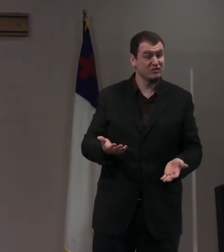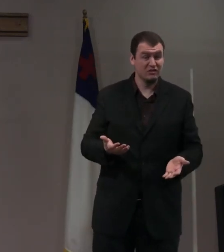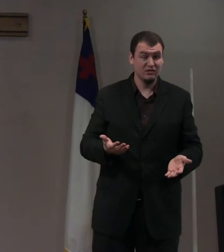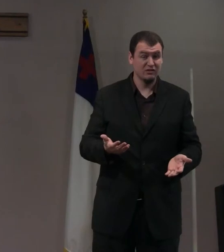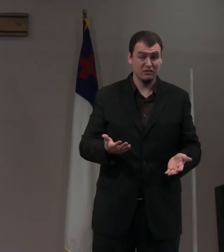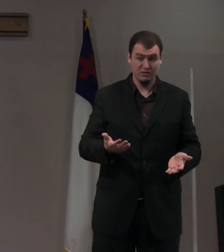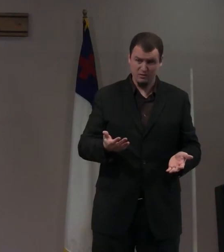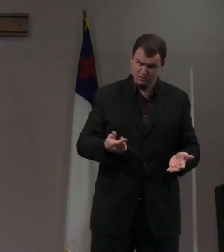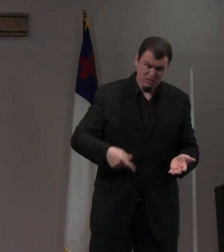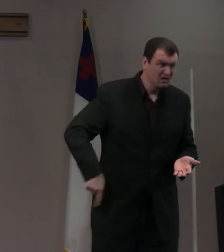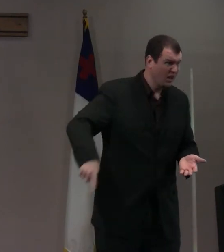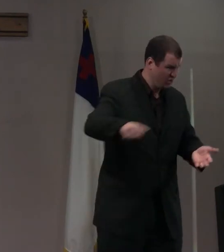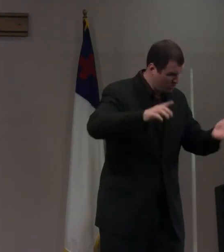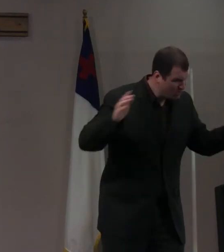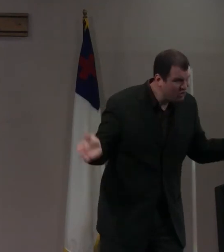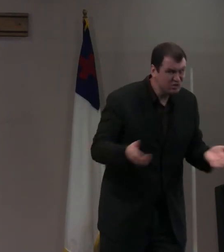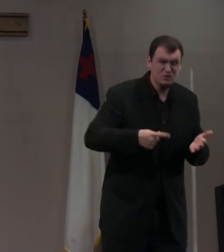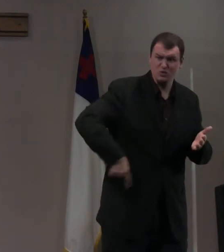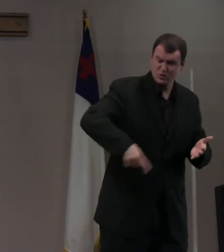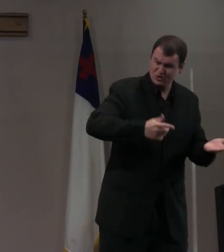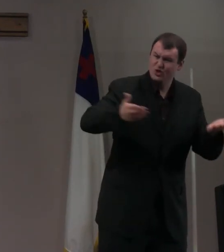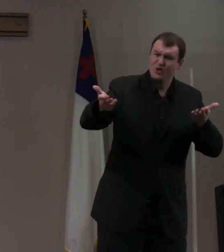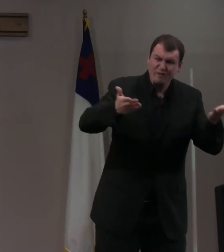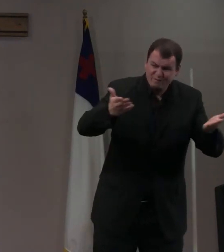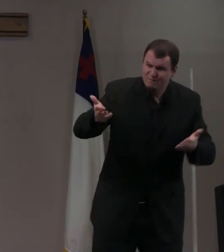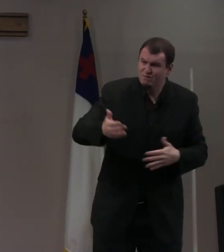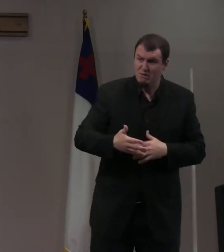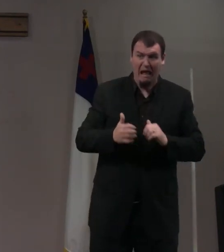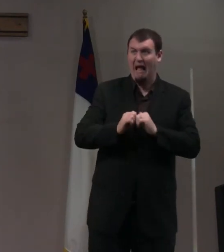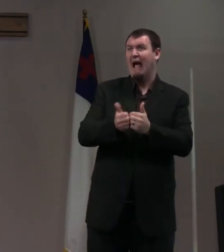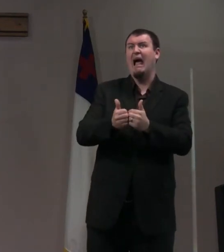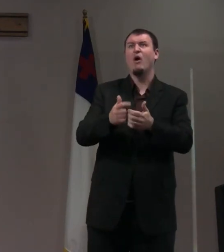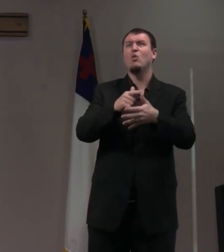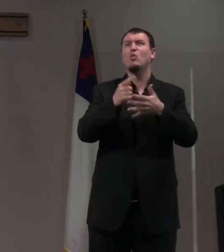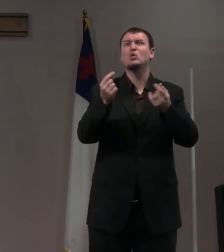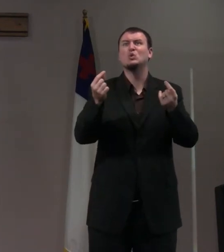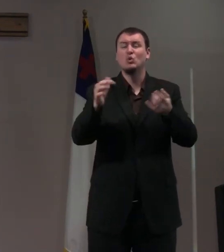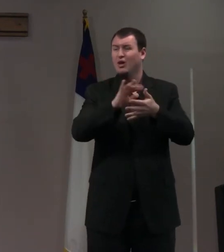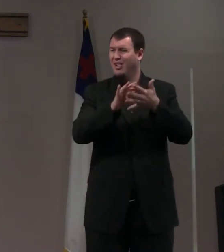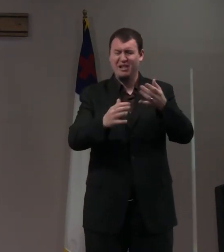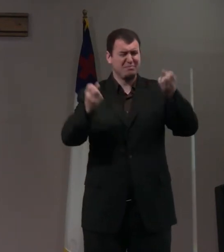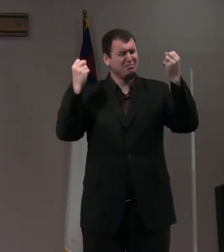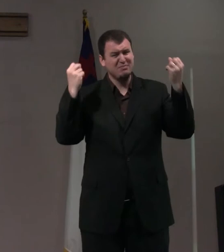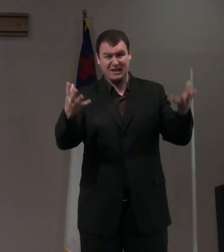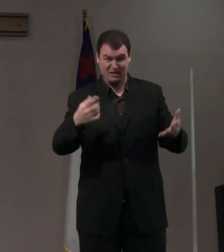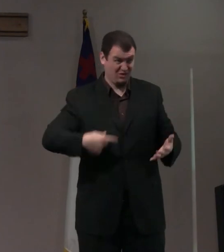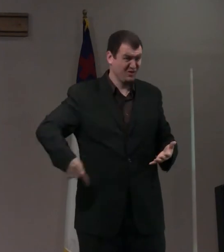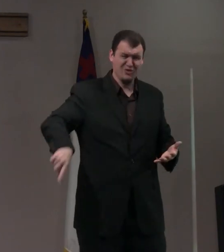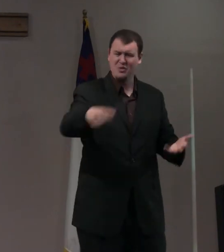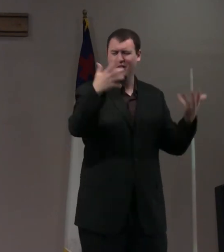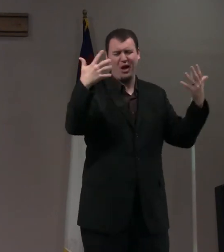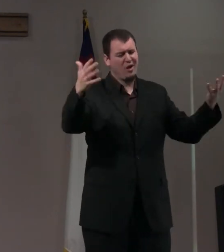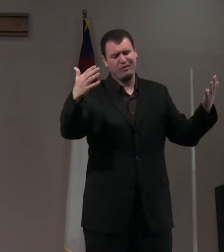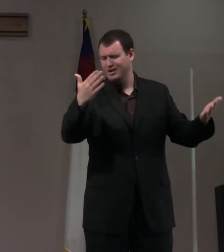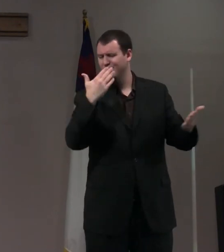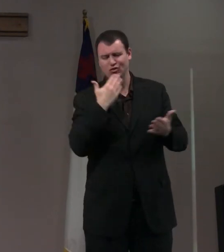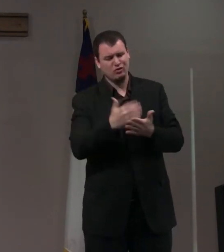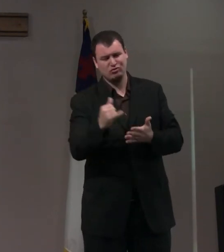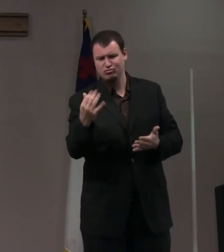Be a servant. So I encourage you to serve. And there are many things that you can